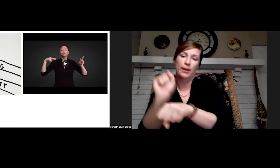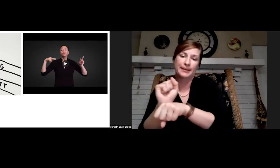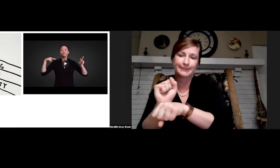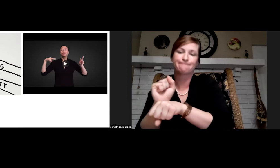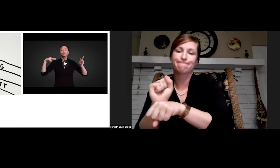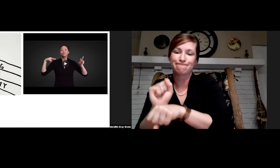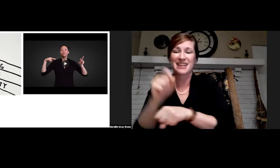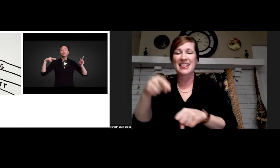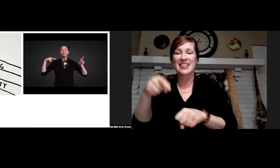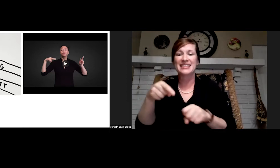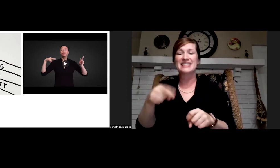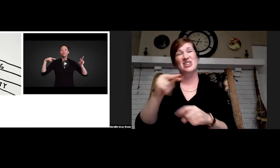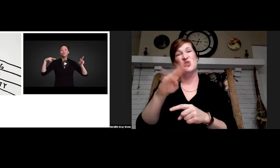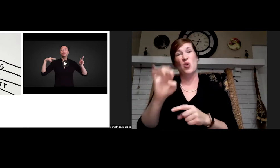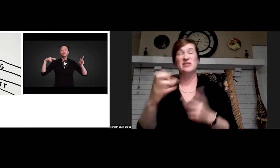of unemployment.